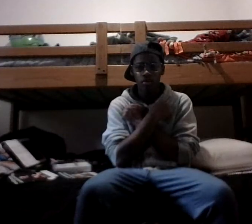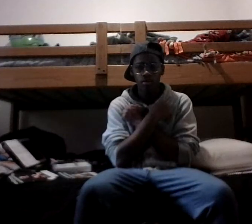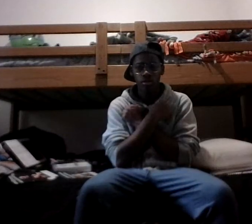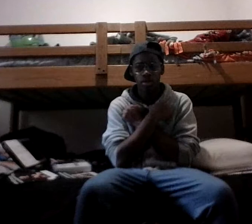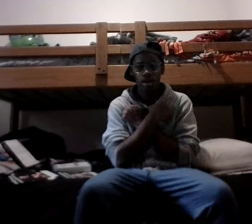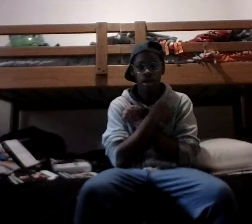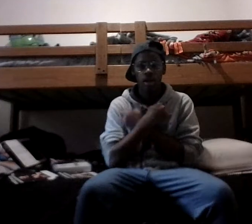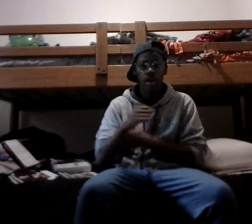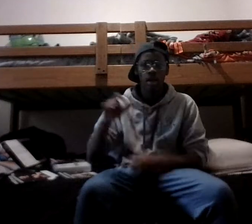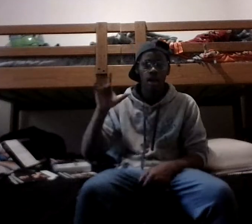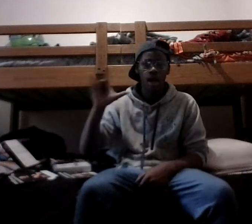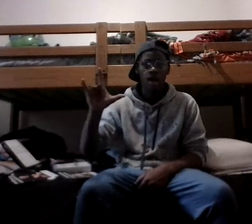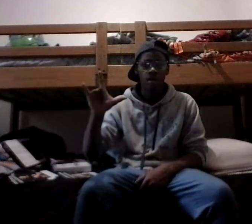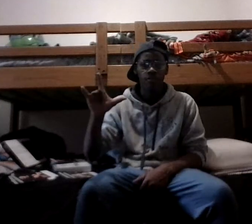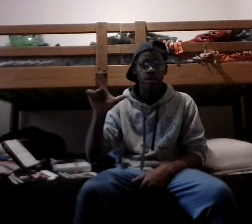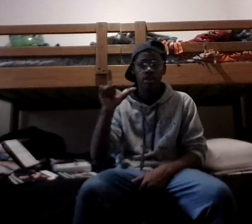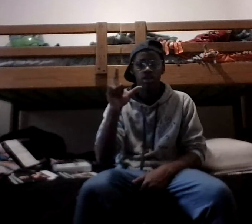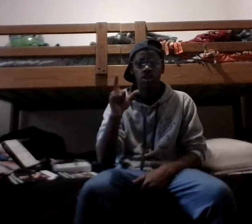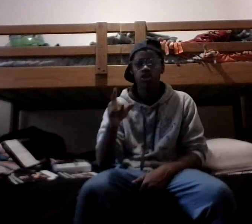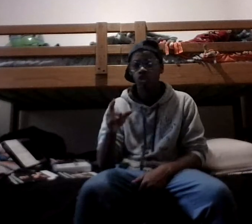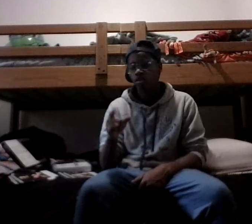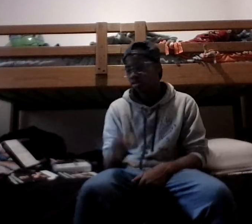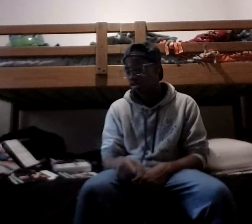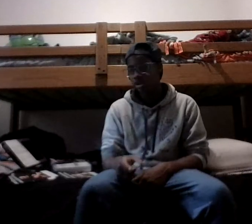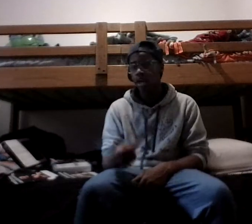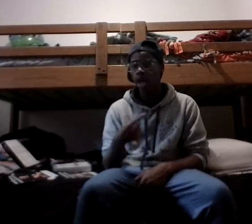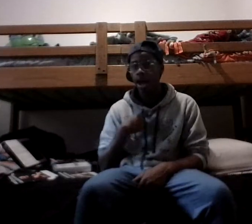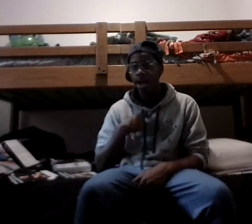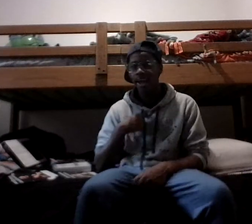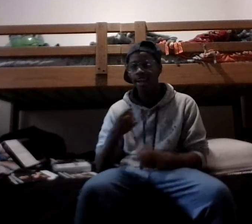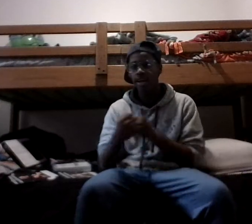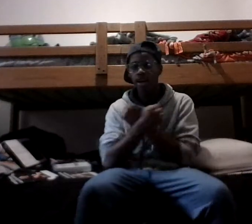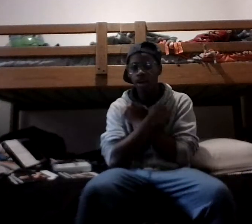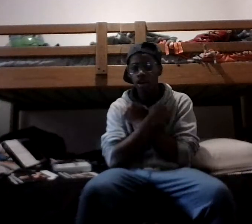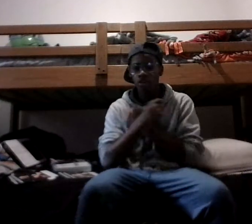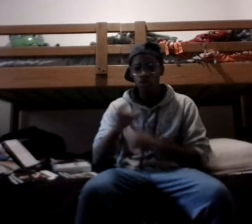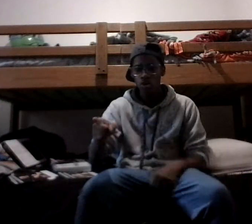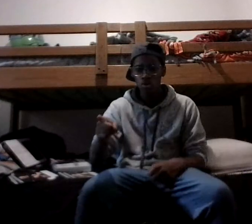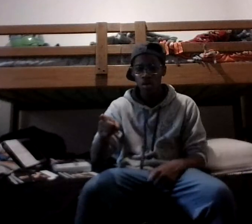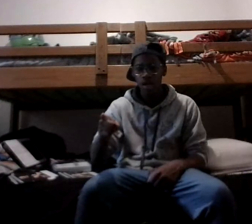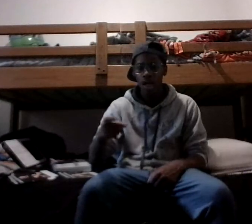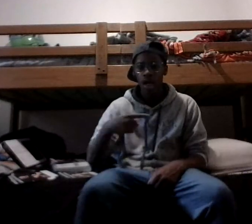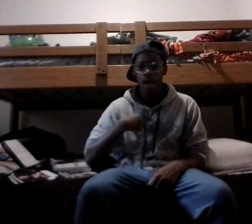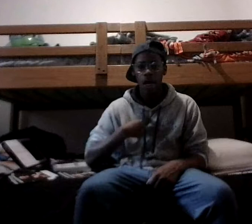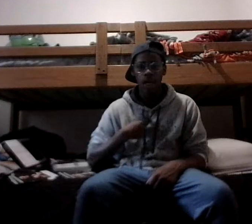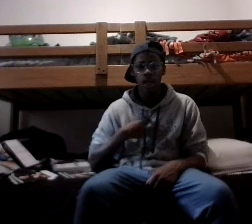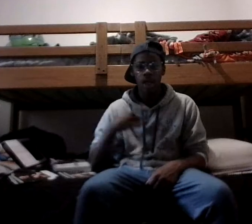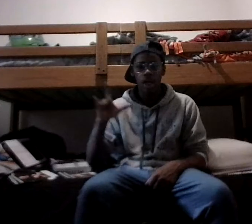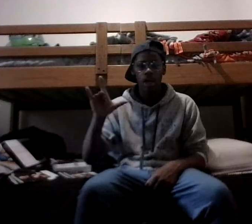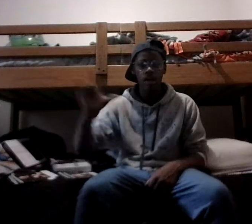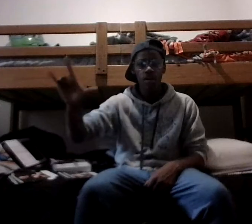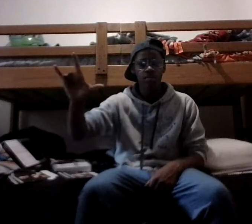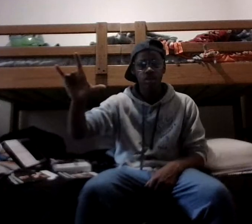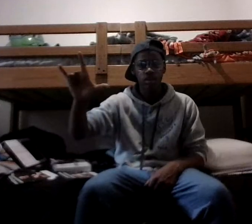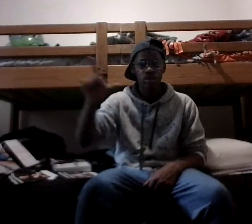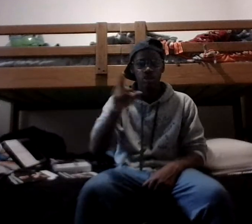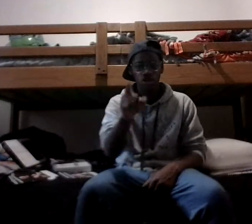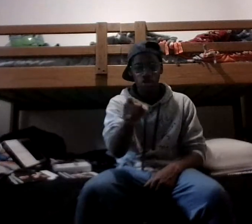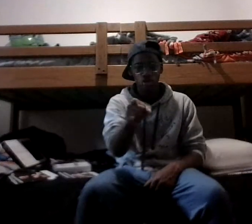I love it so you can say I love you I love it you